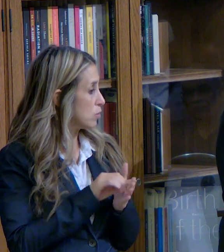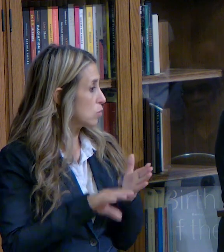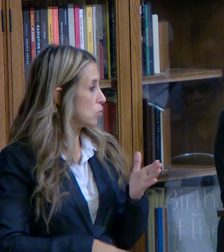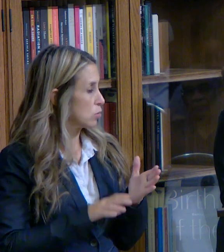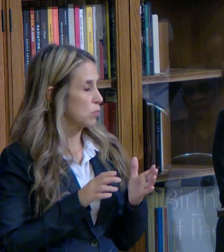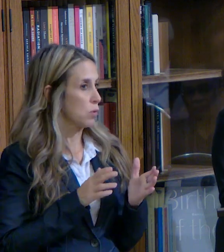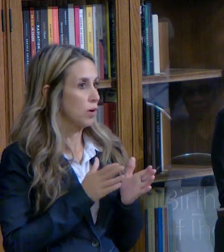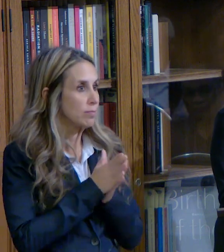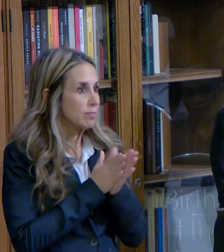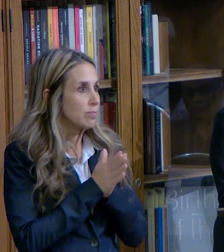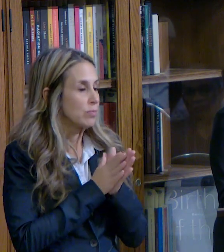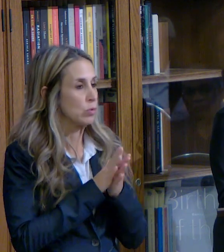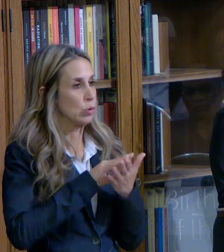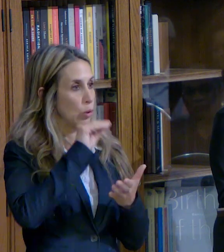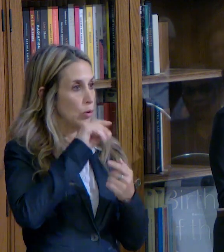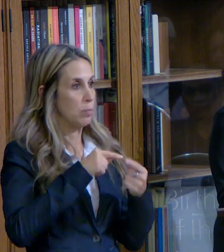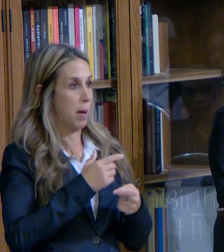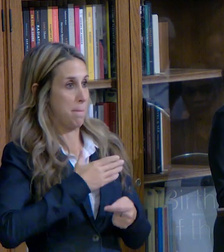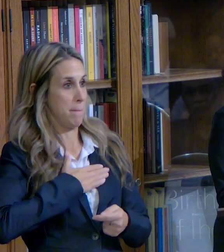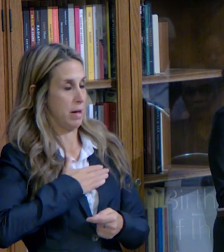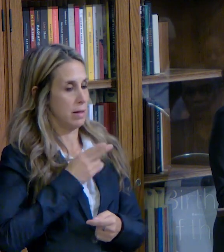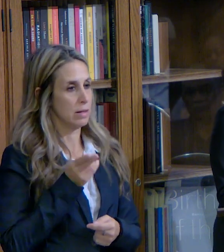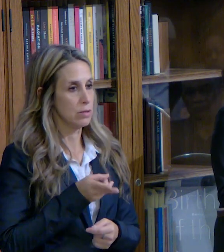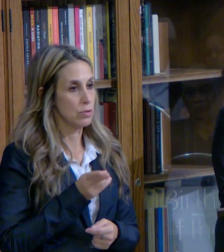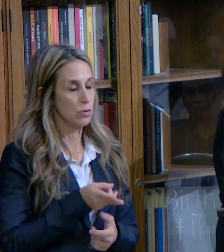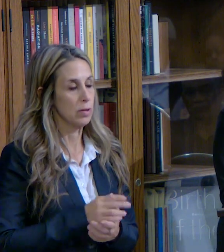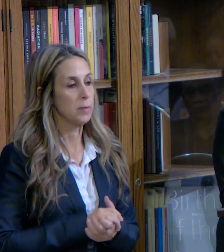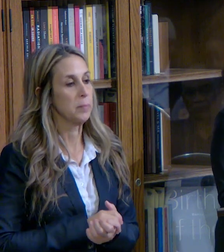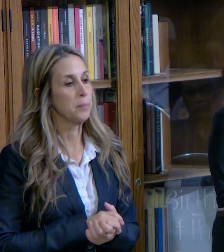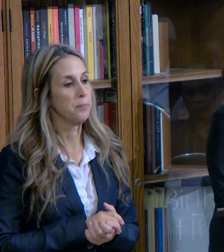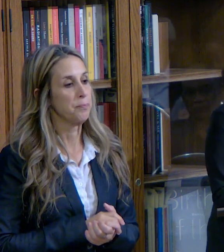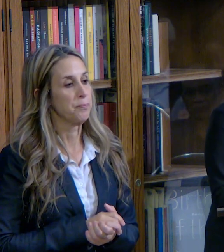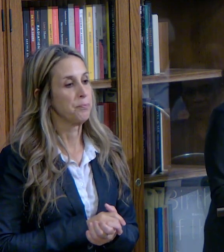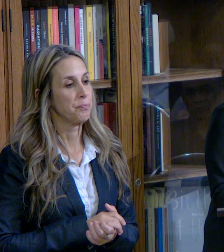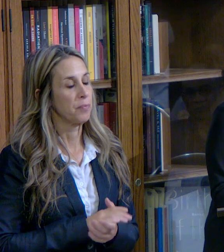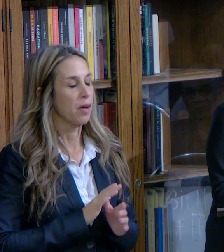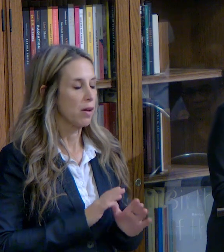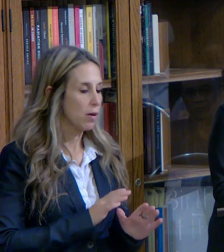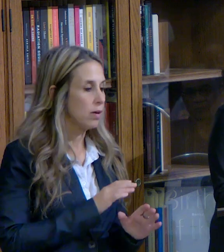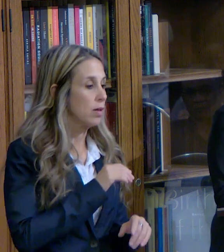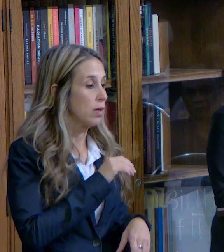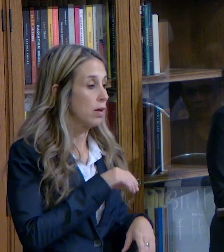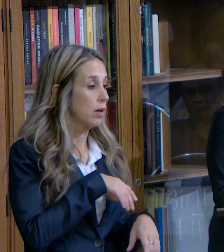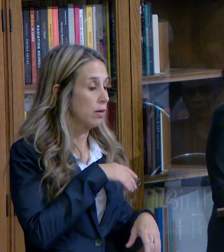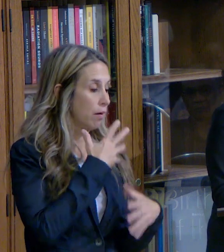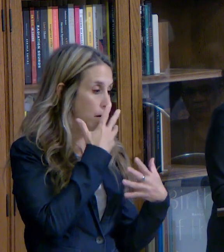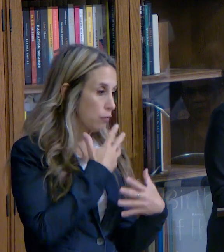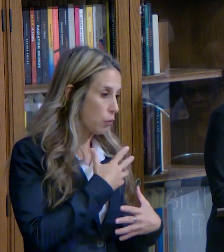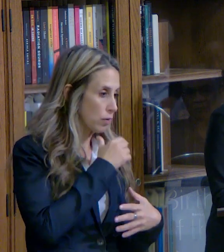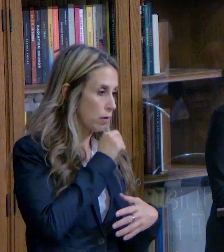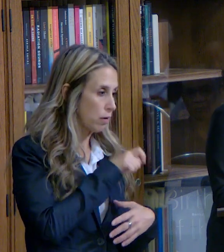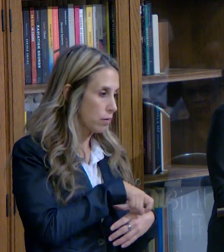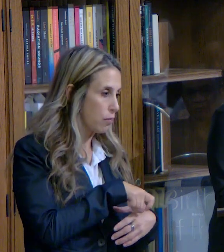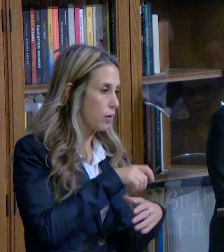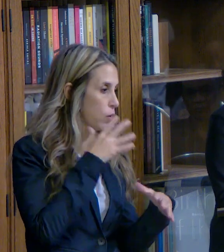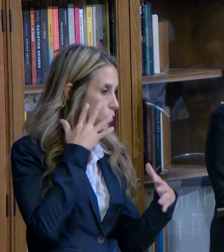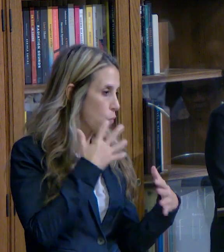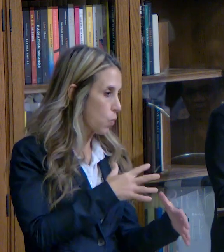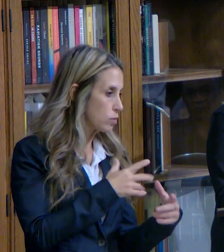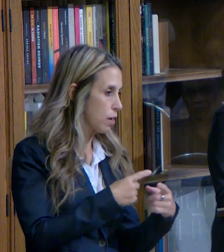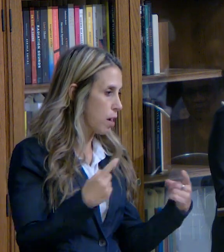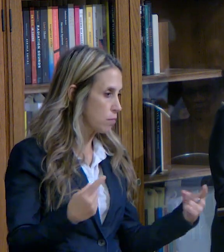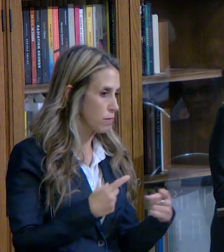to learn about my history aside from the unnecessary unfortunate noisy